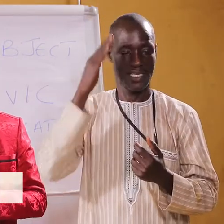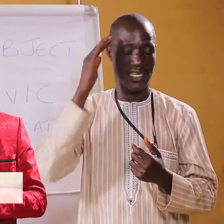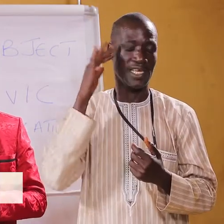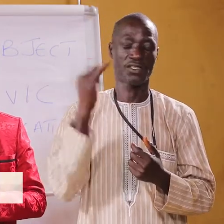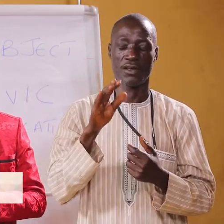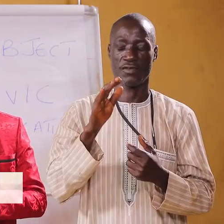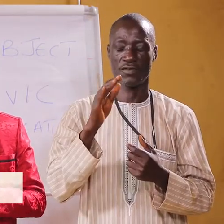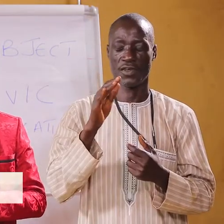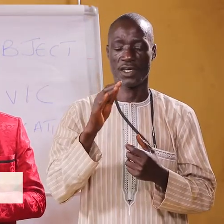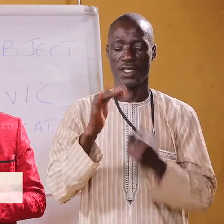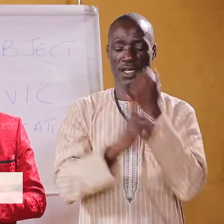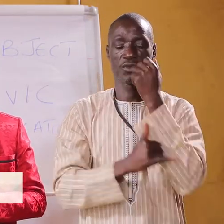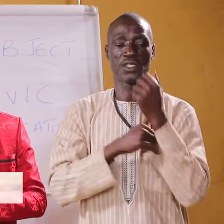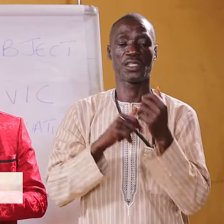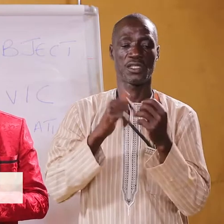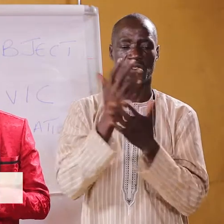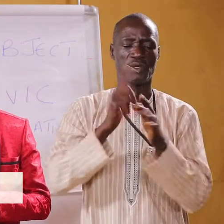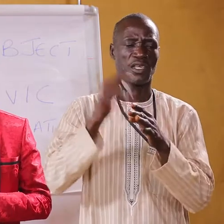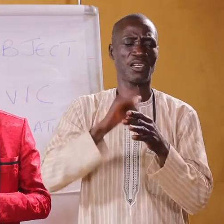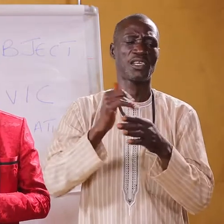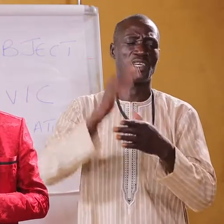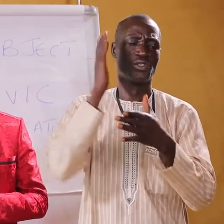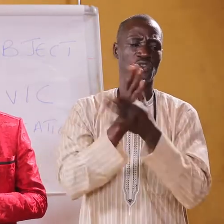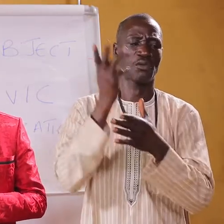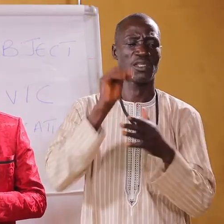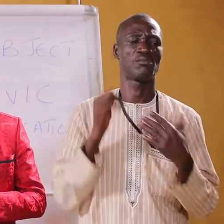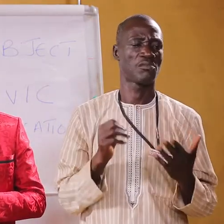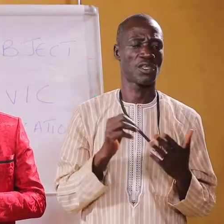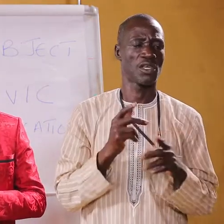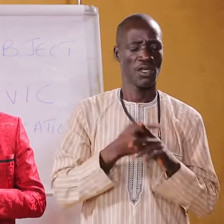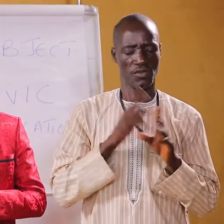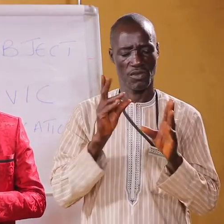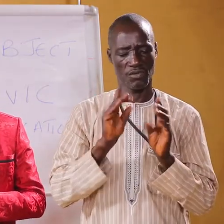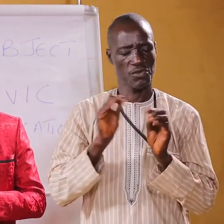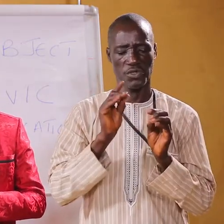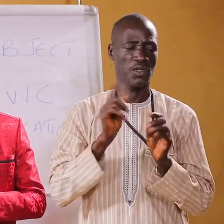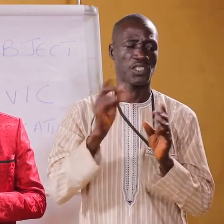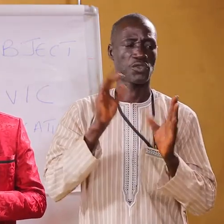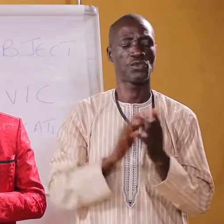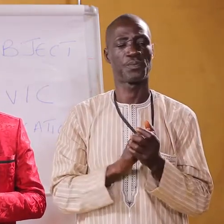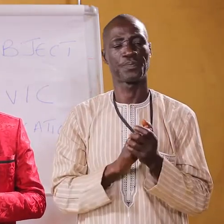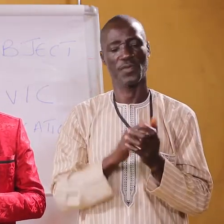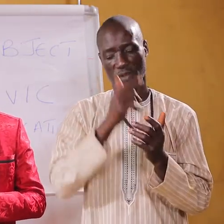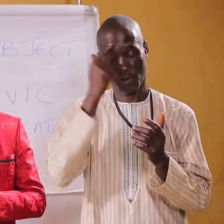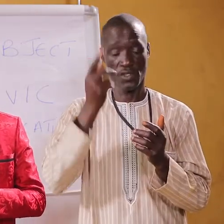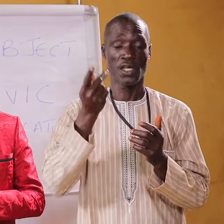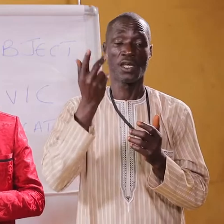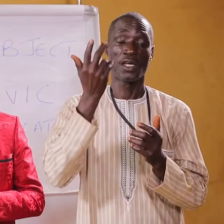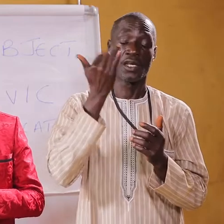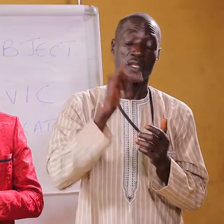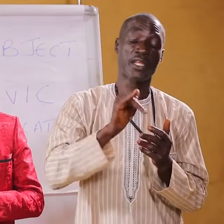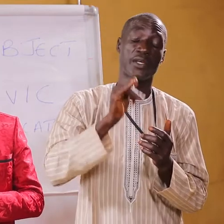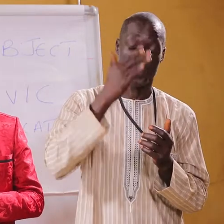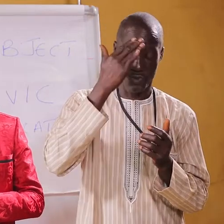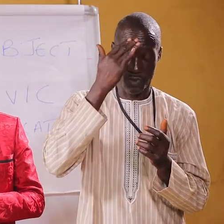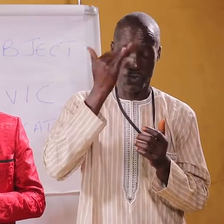they ban their existence, they ban their activities, because civil society organizations will always talk